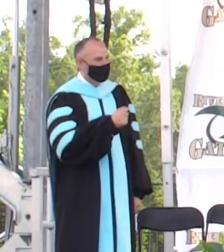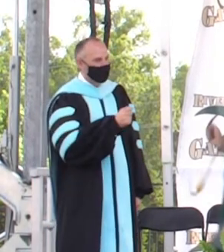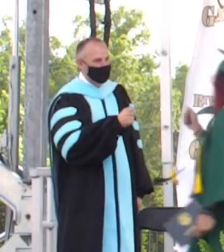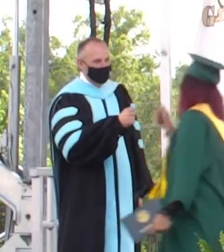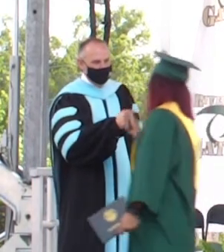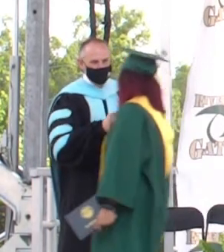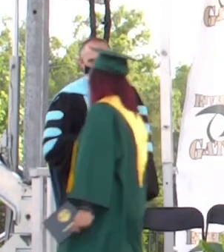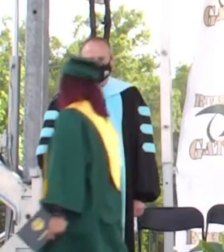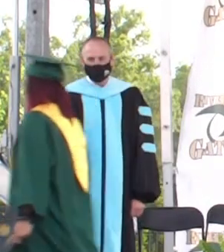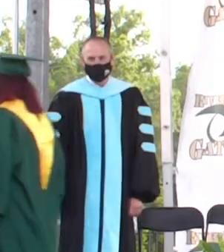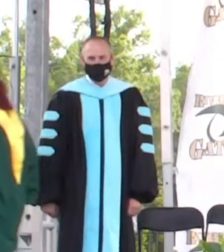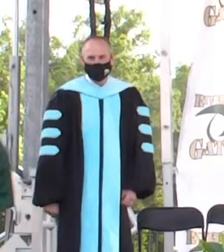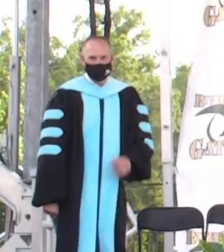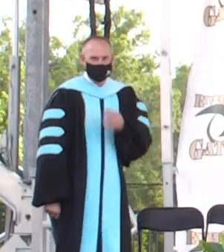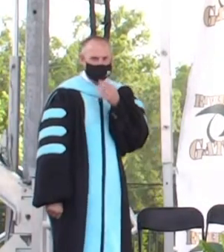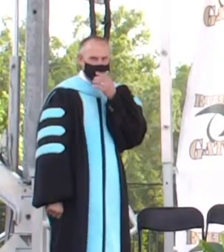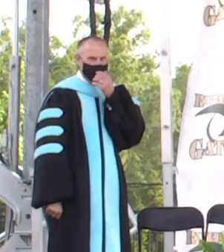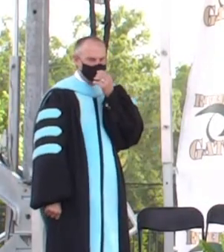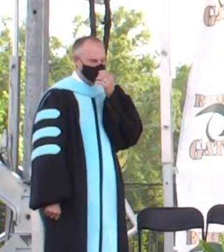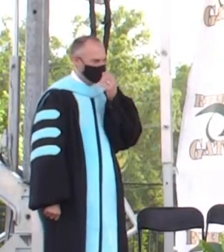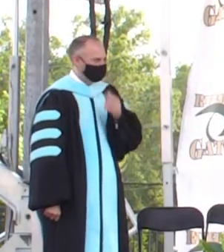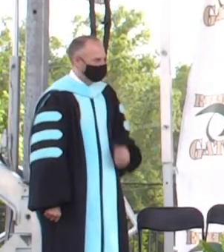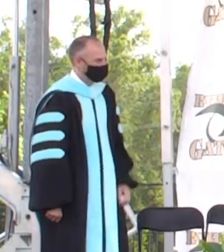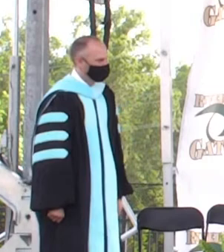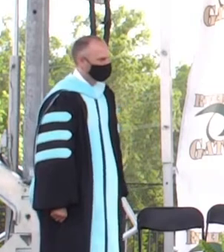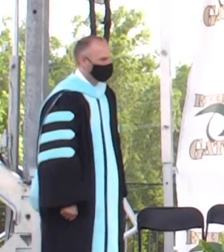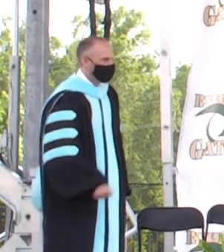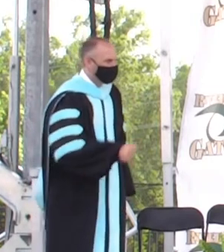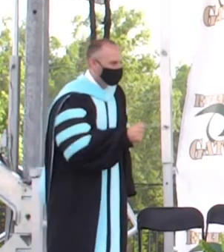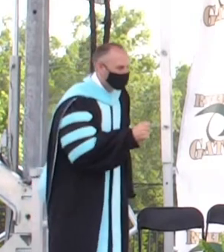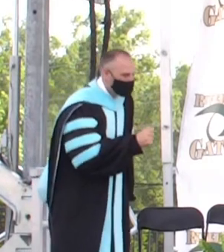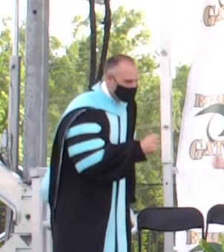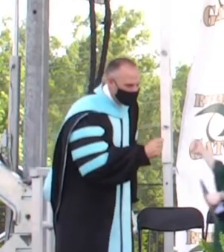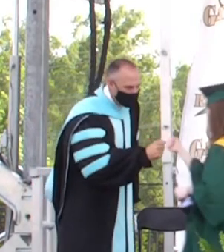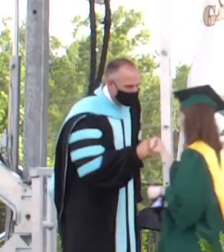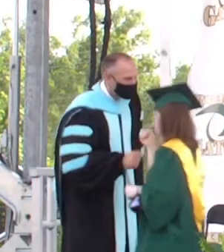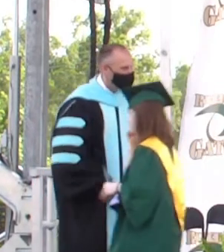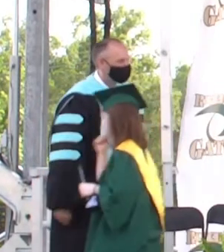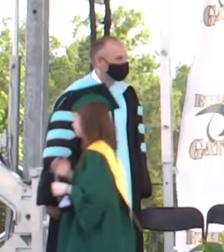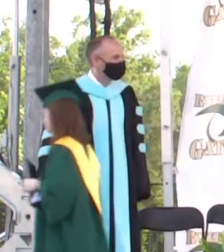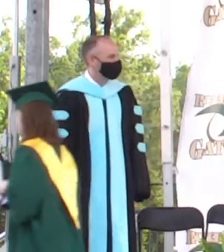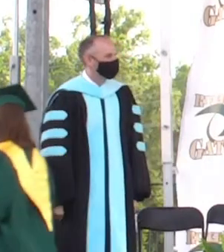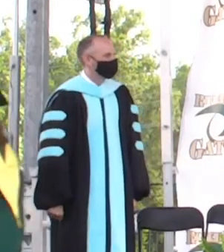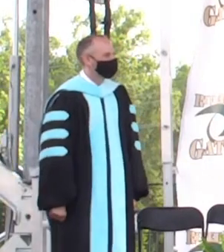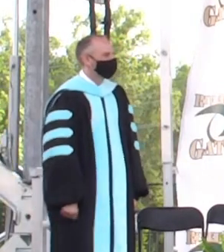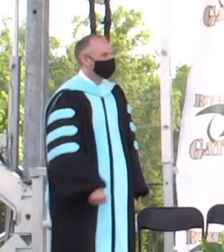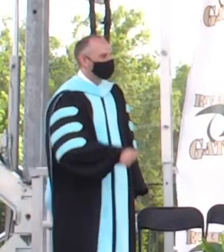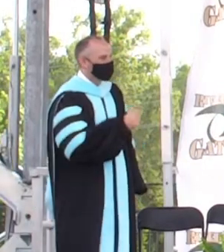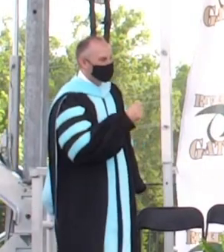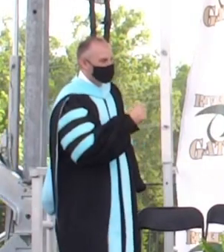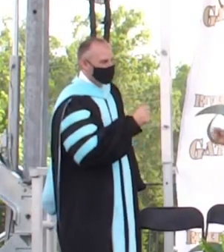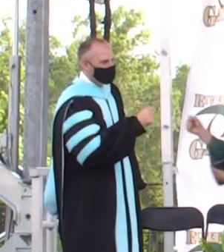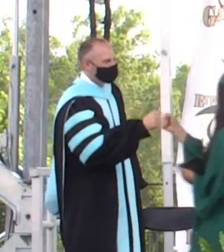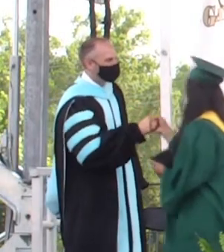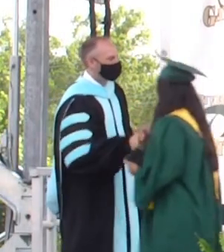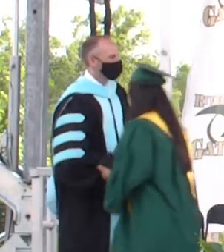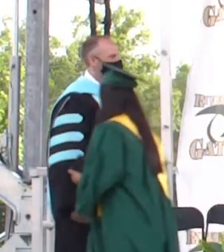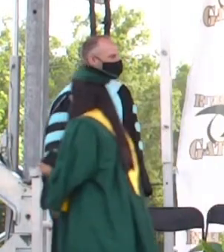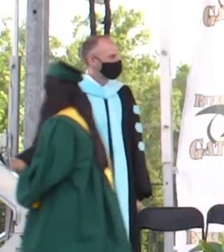Cogshaw. Sheila Guadalupe Cortina. David Lynn Cross, immersion